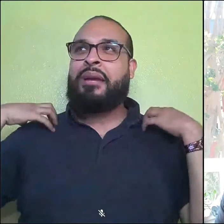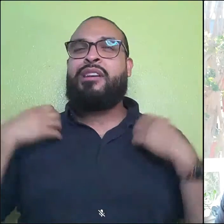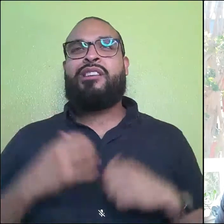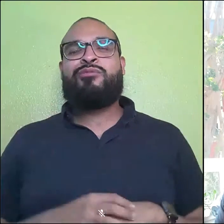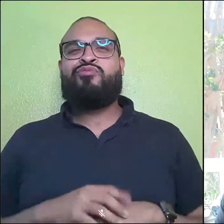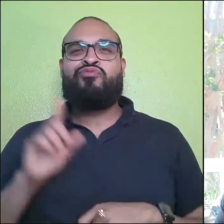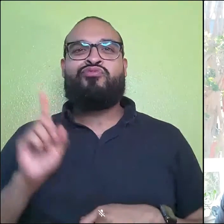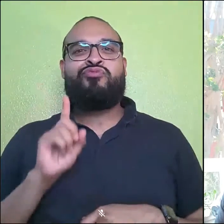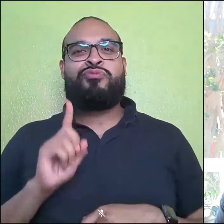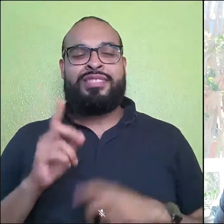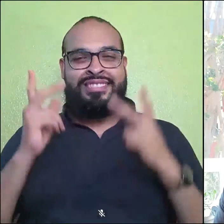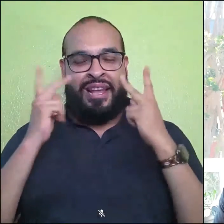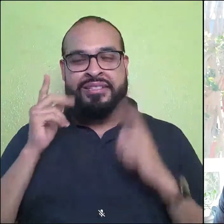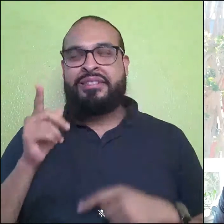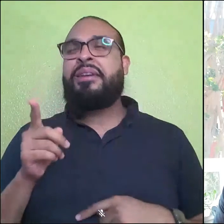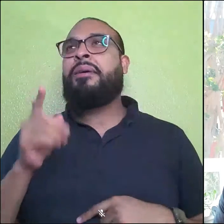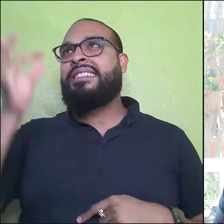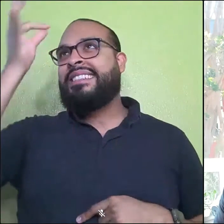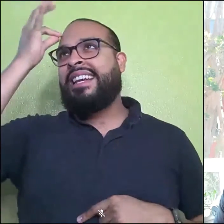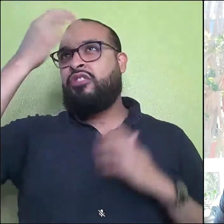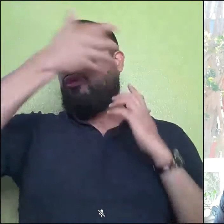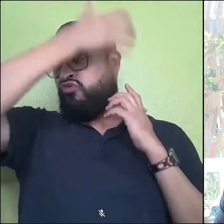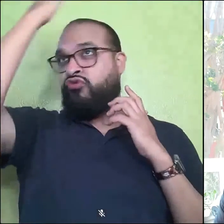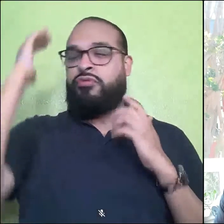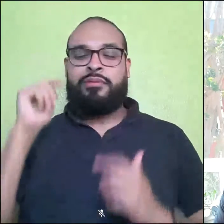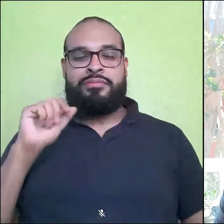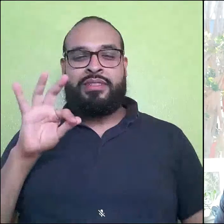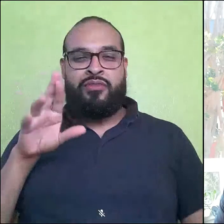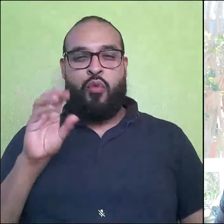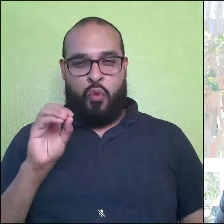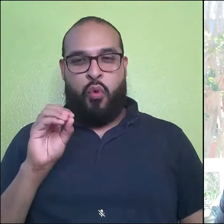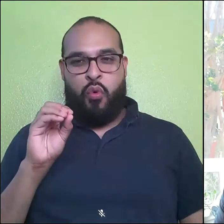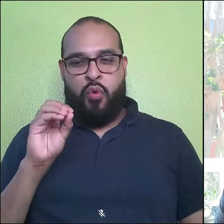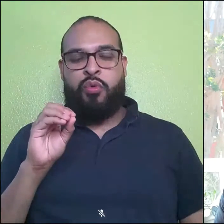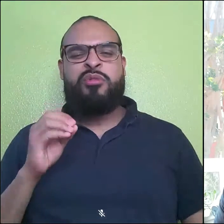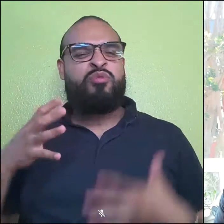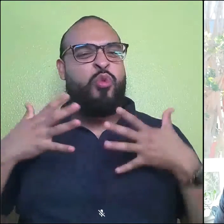this hairstyle, this clothes that he used to wear.